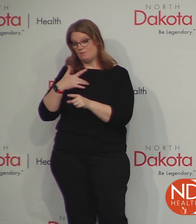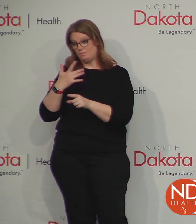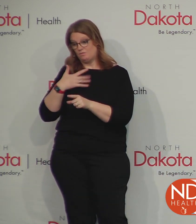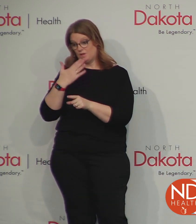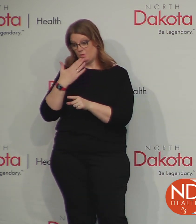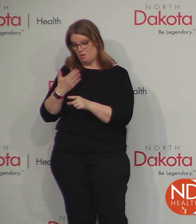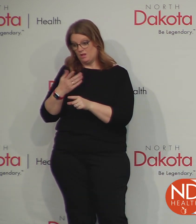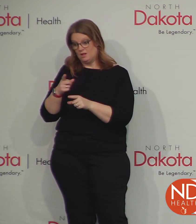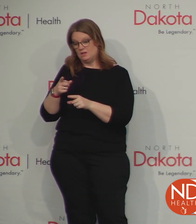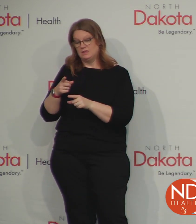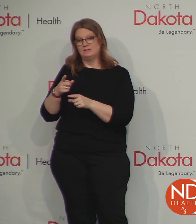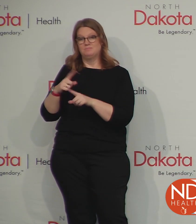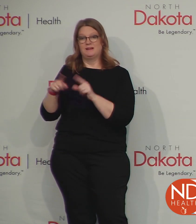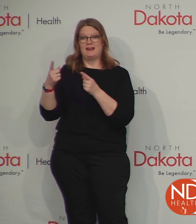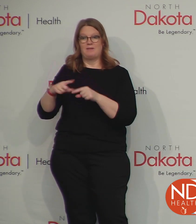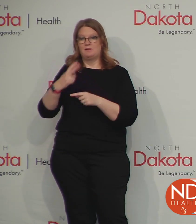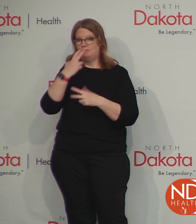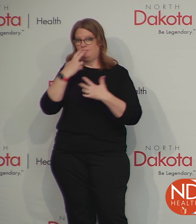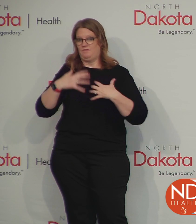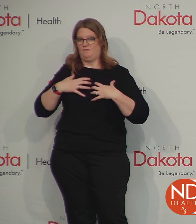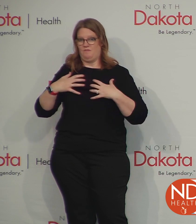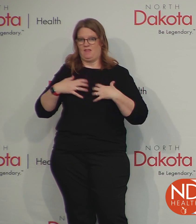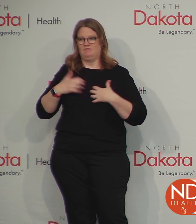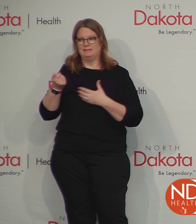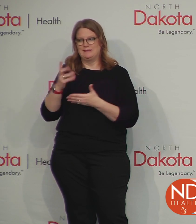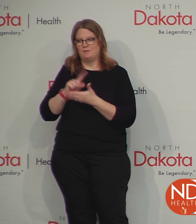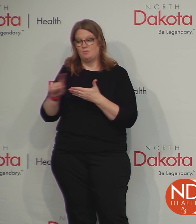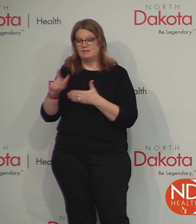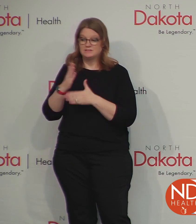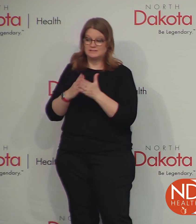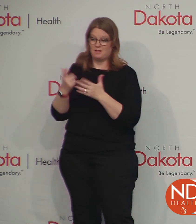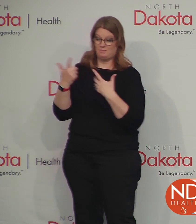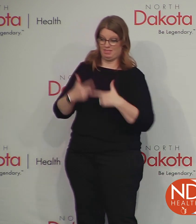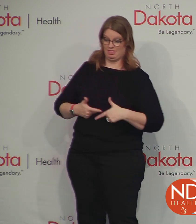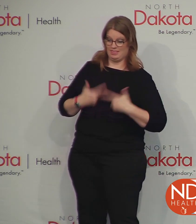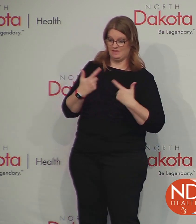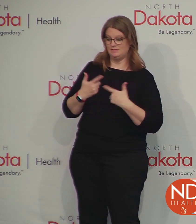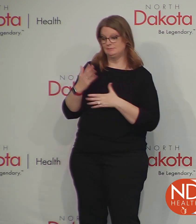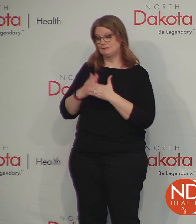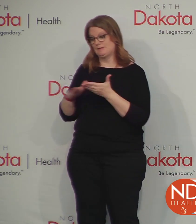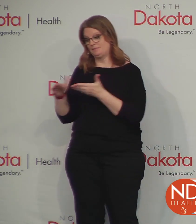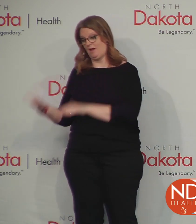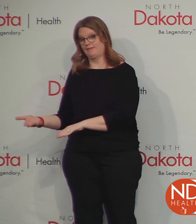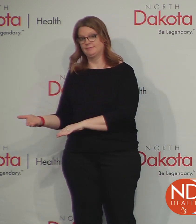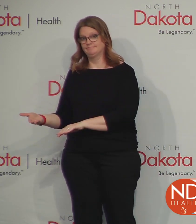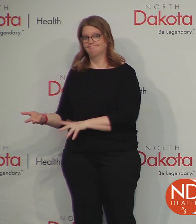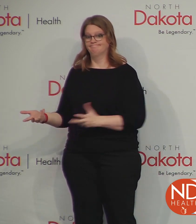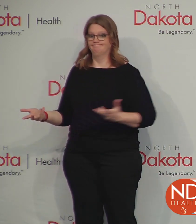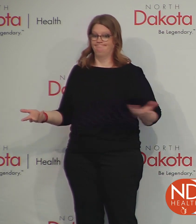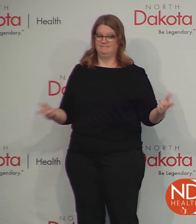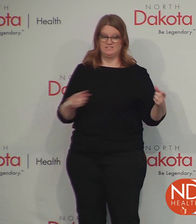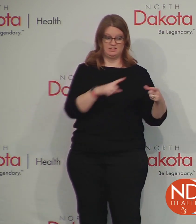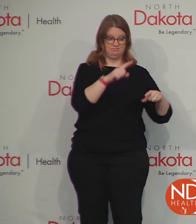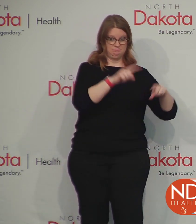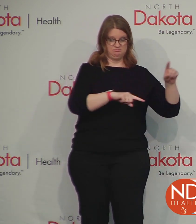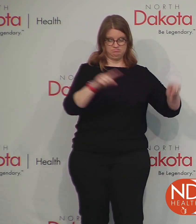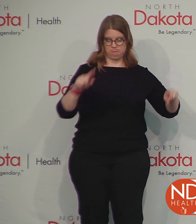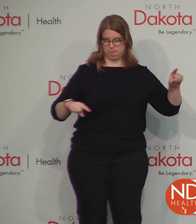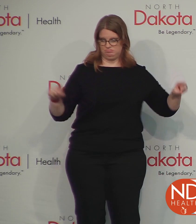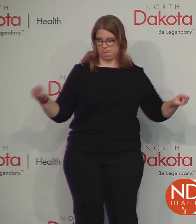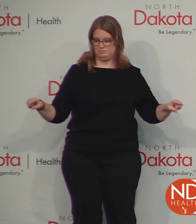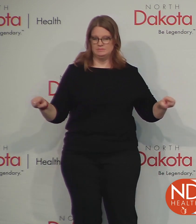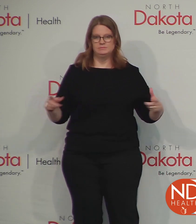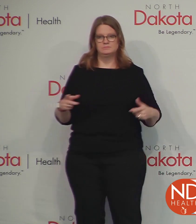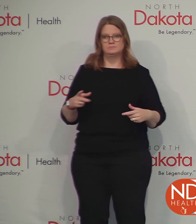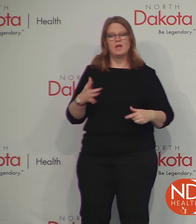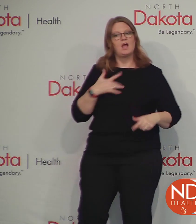on ventilators for several weeks. Some of them were fortunate enough to survive, some of them were not. I do think that this vaccine